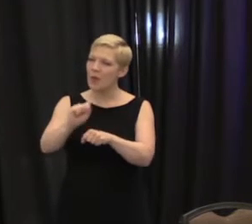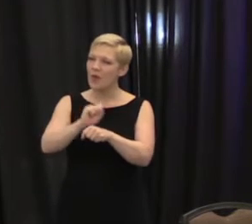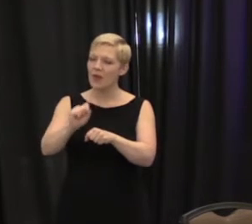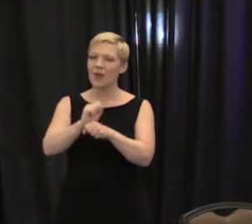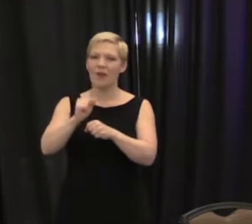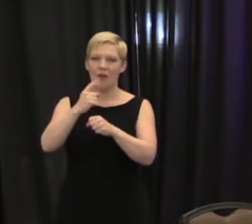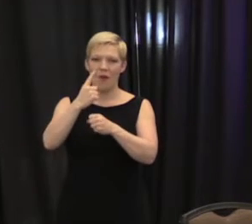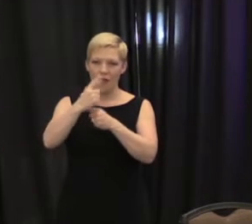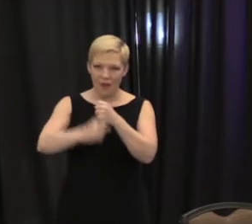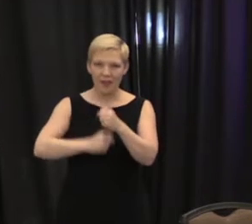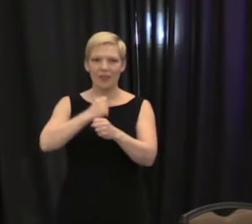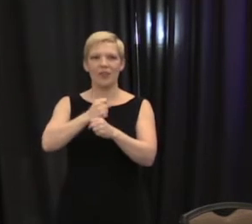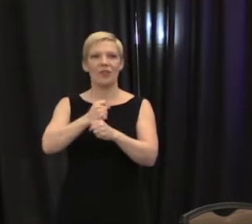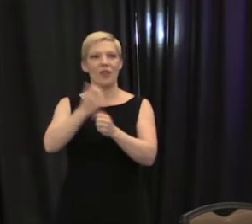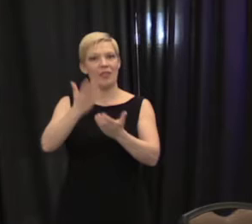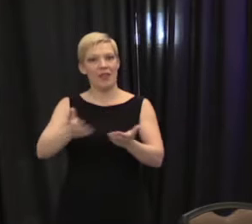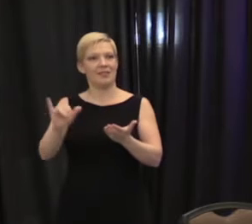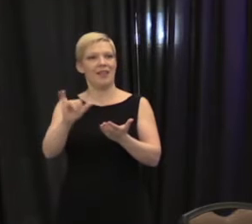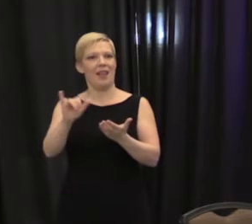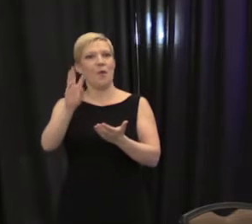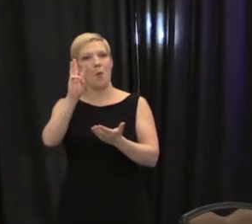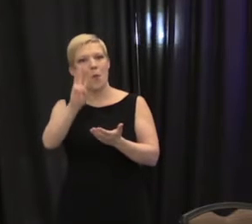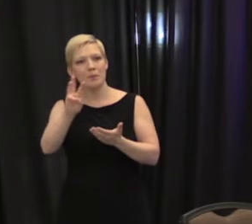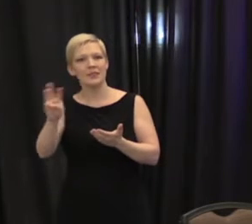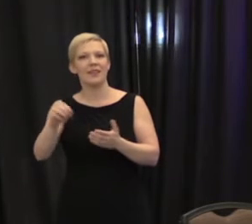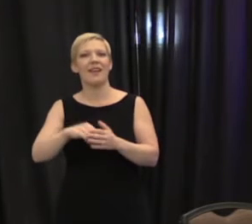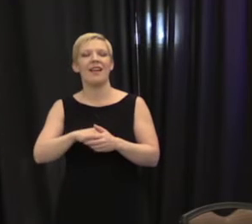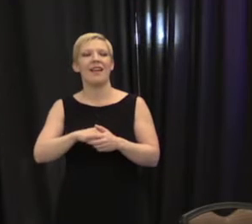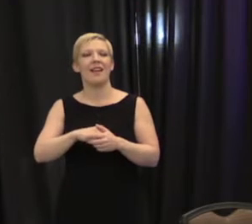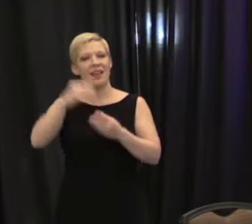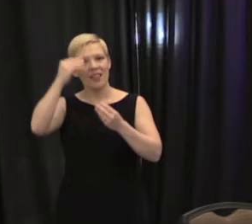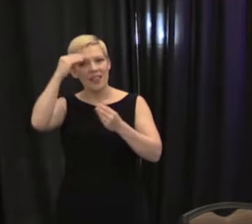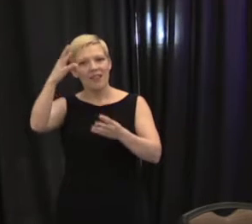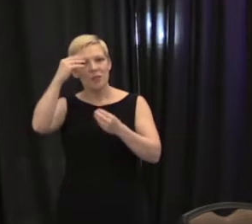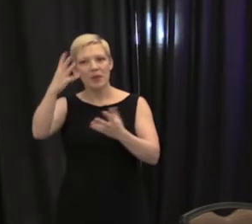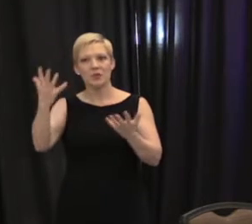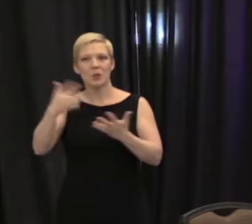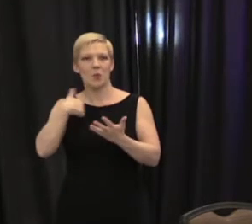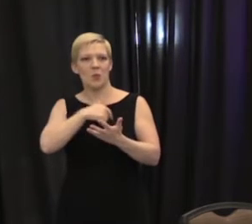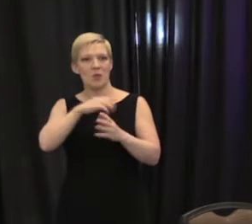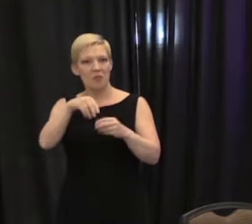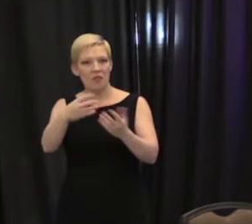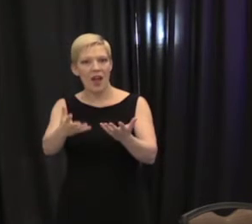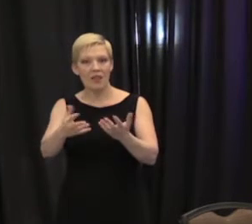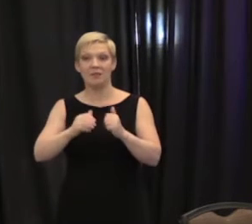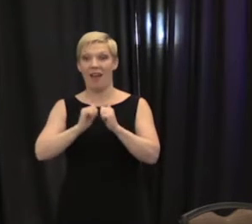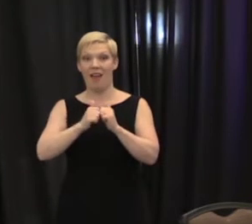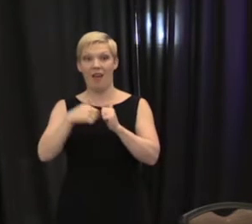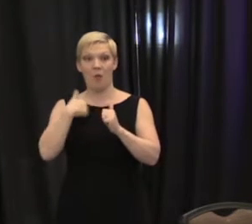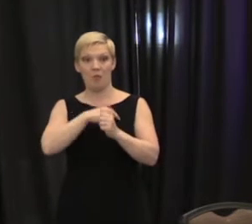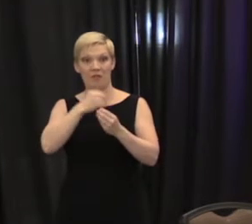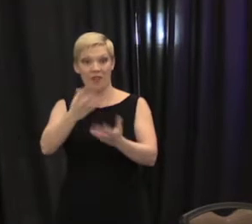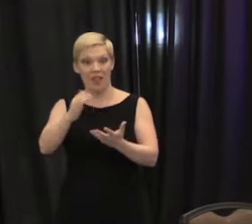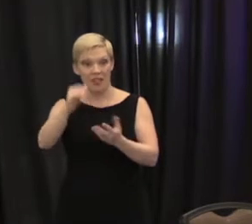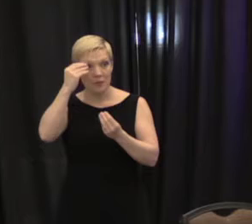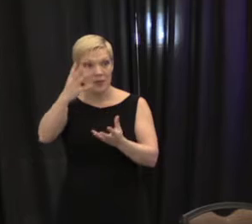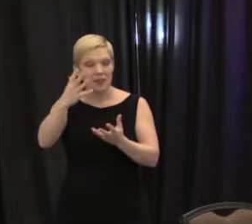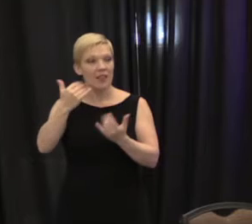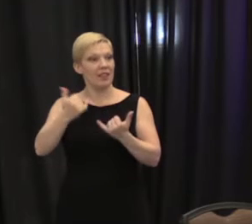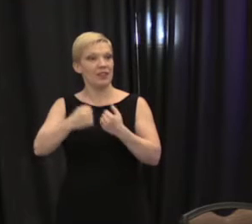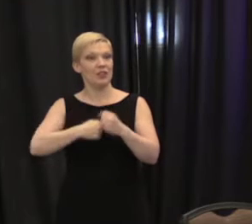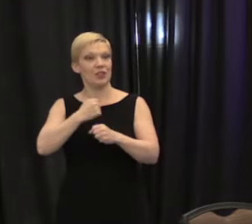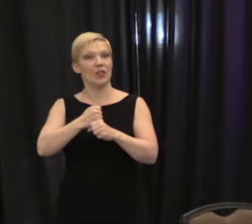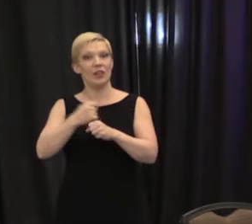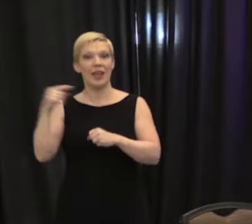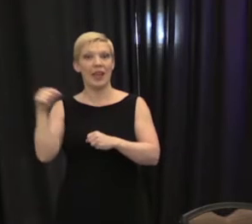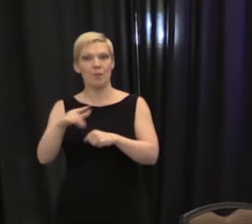long with us on things like our website, on the information we provide, how we provide it. This year they came